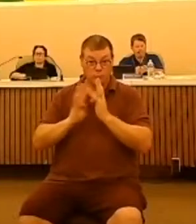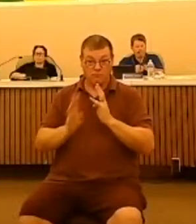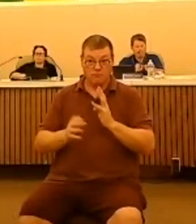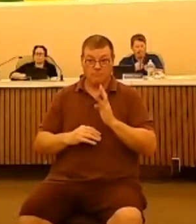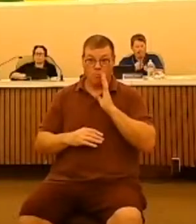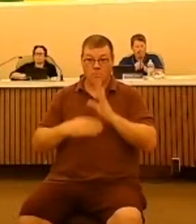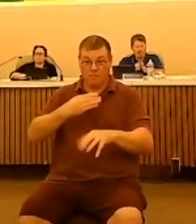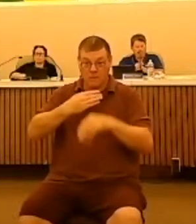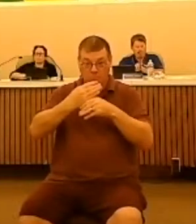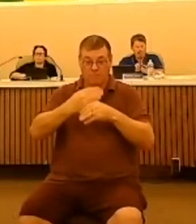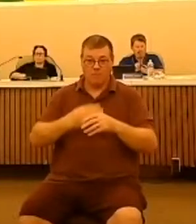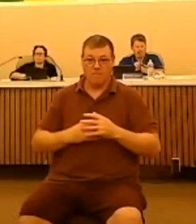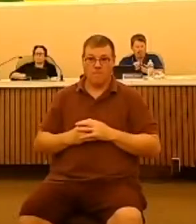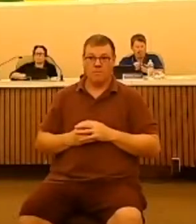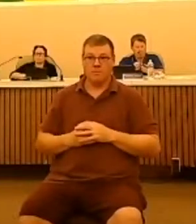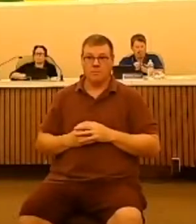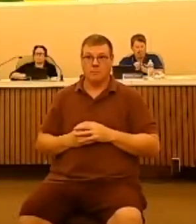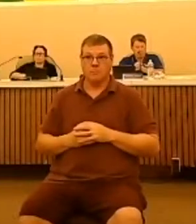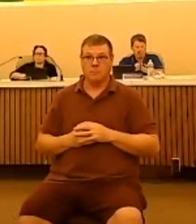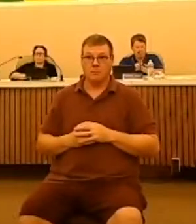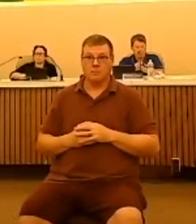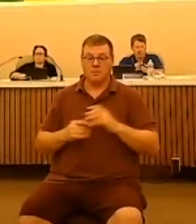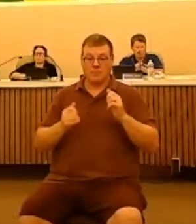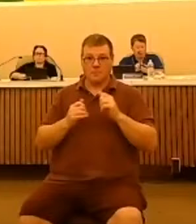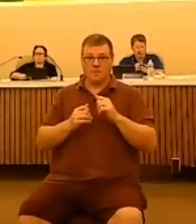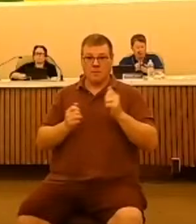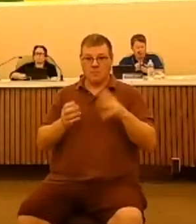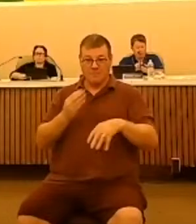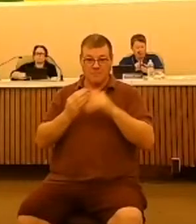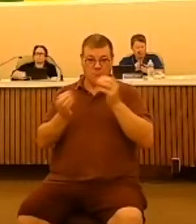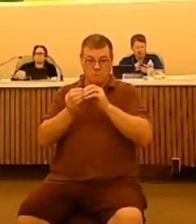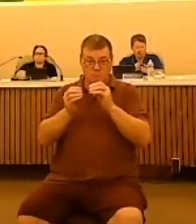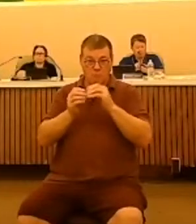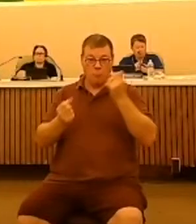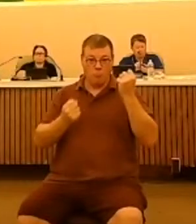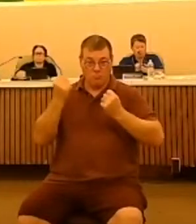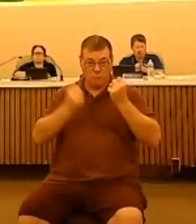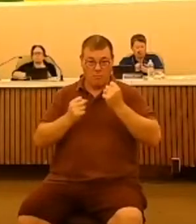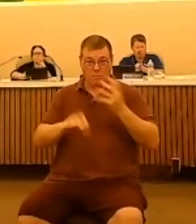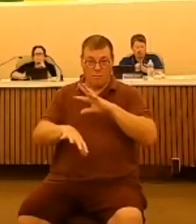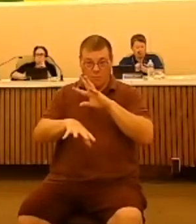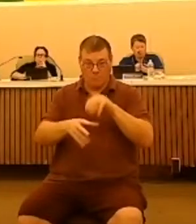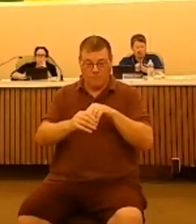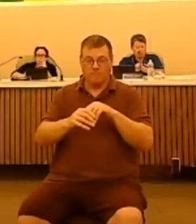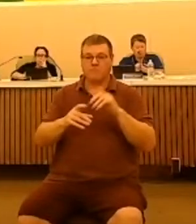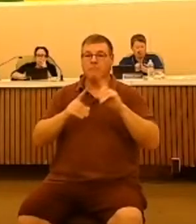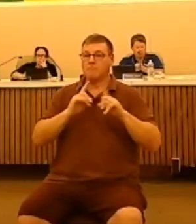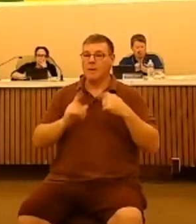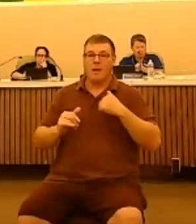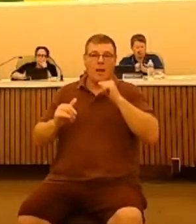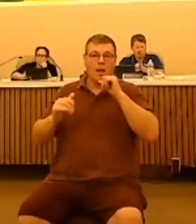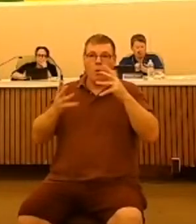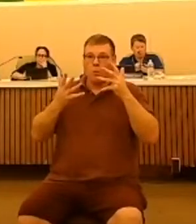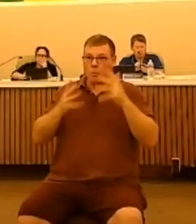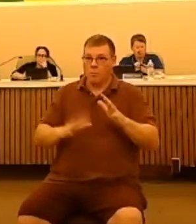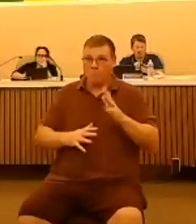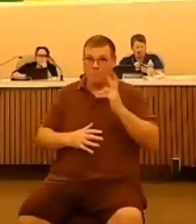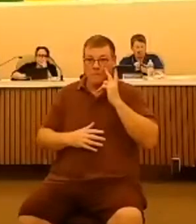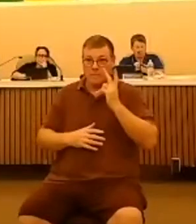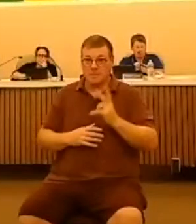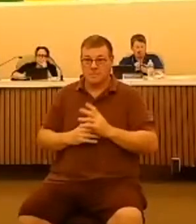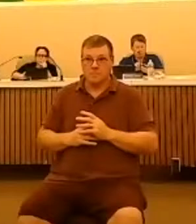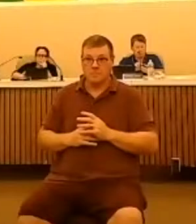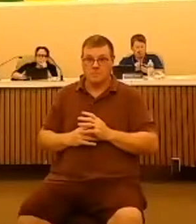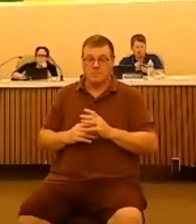be, it will be subjected to with the additional vehicles. I don't want to see